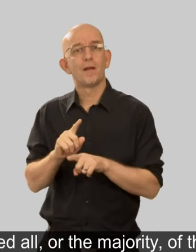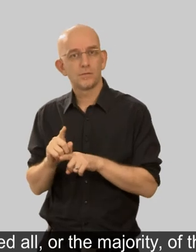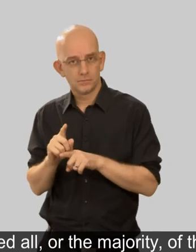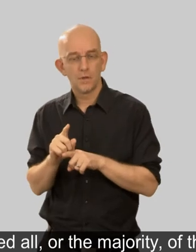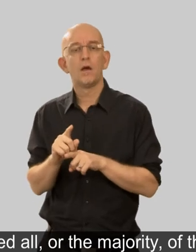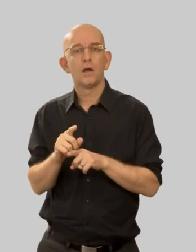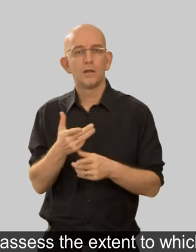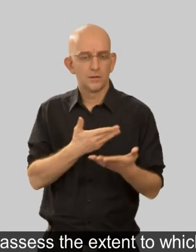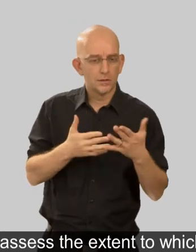and appliances,